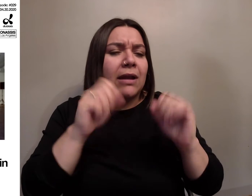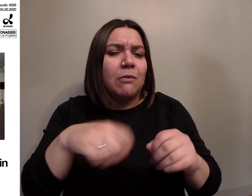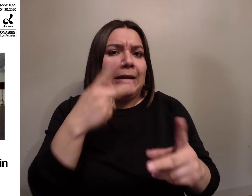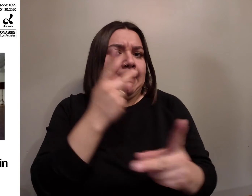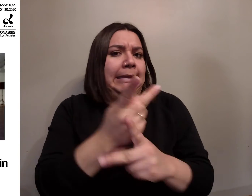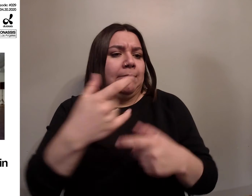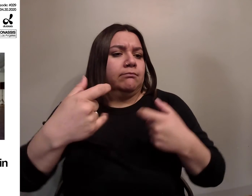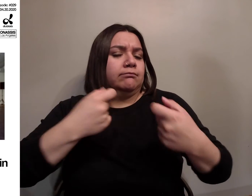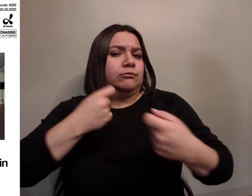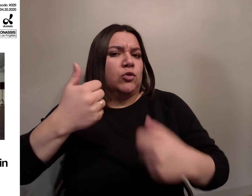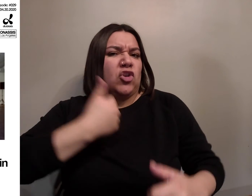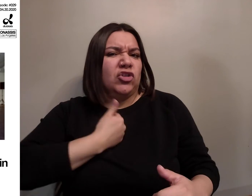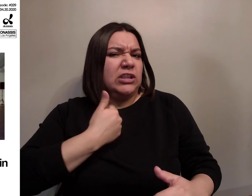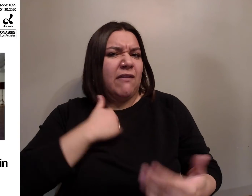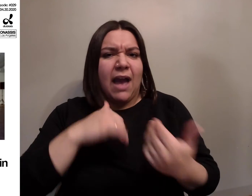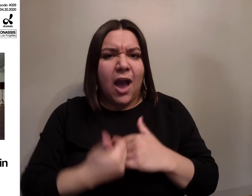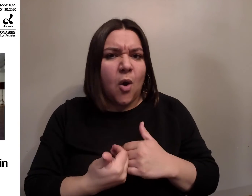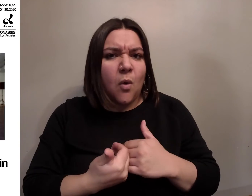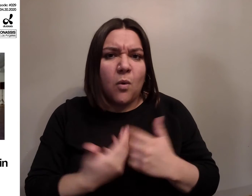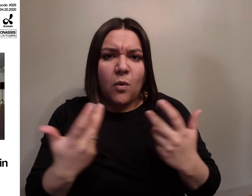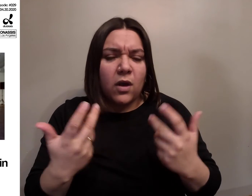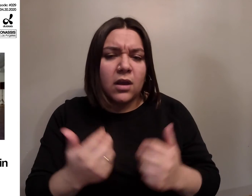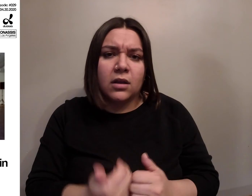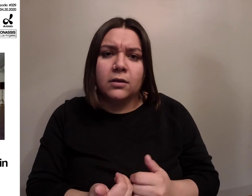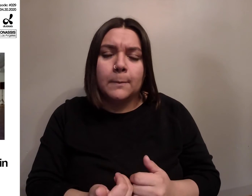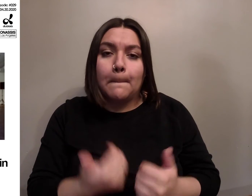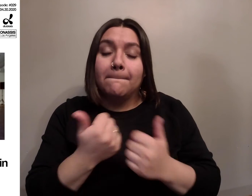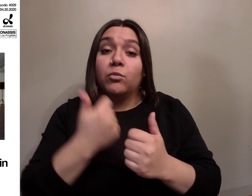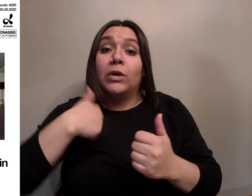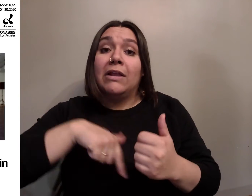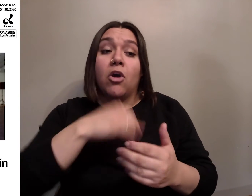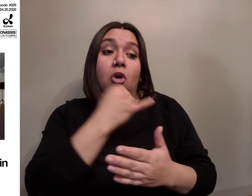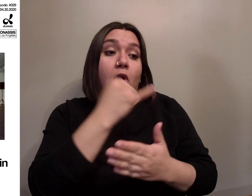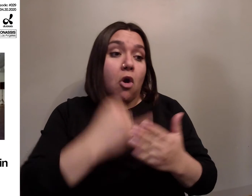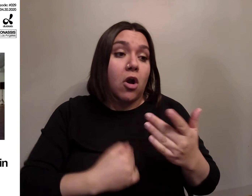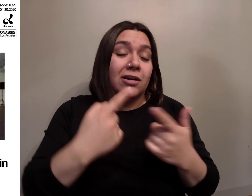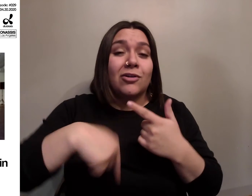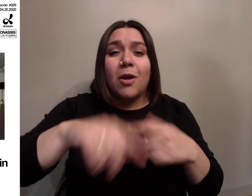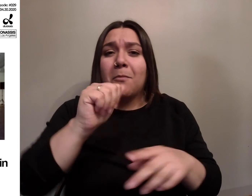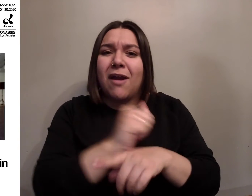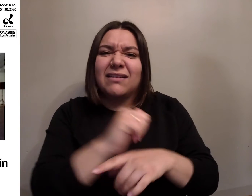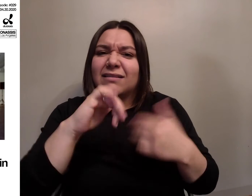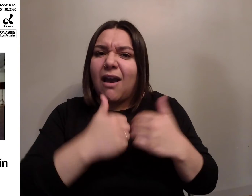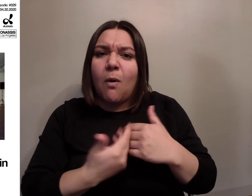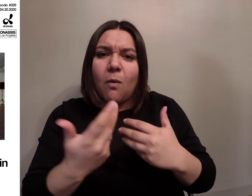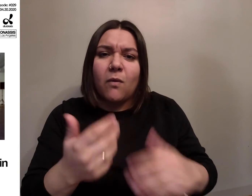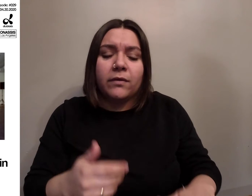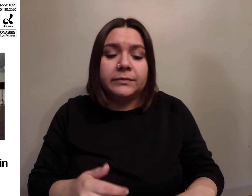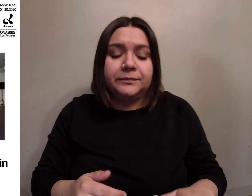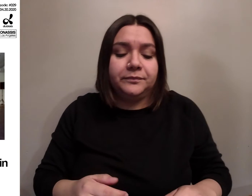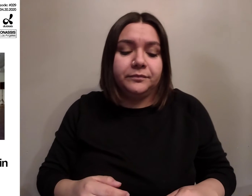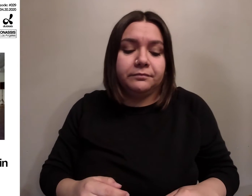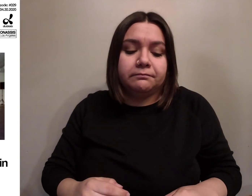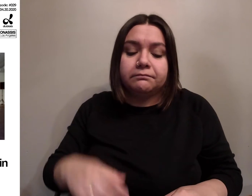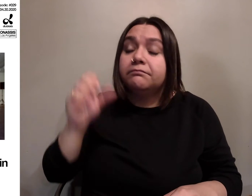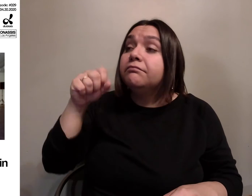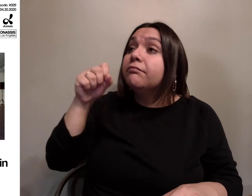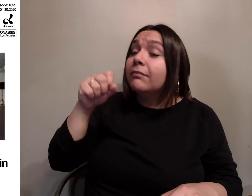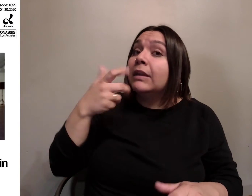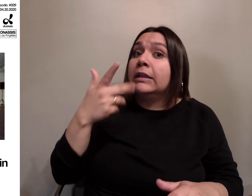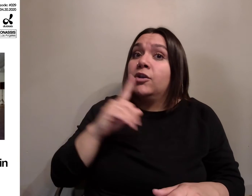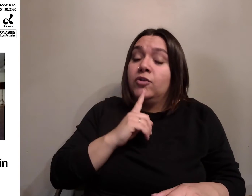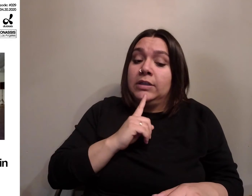question that centers our work and that we ask ourselves through all of our programs, and it's